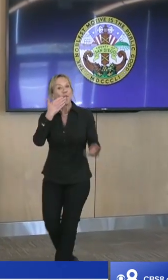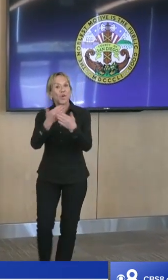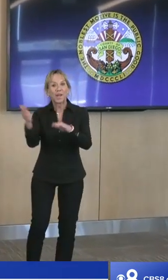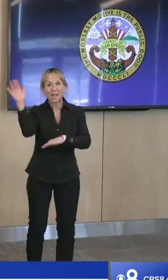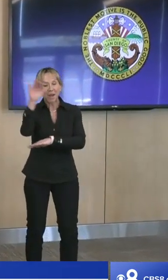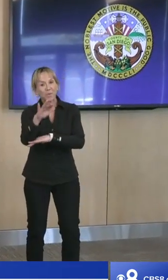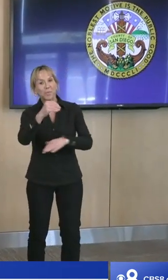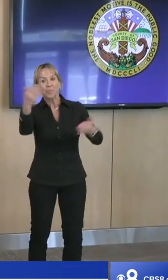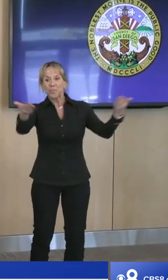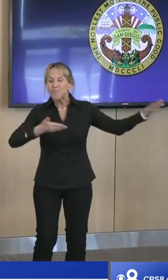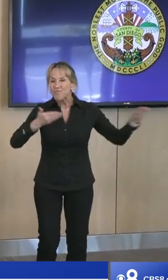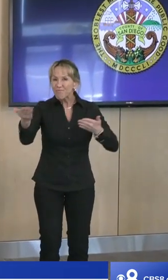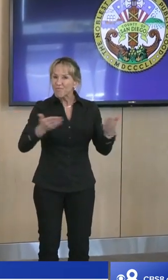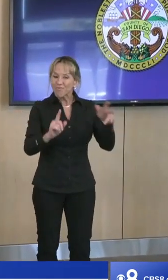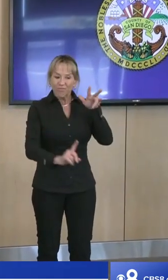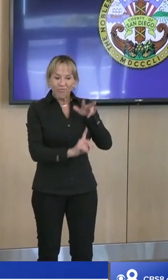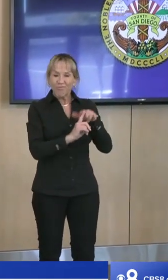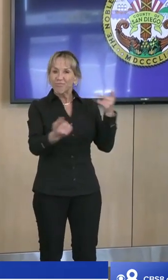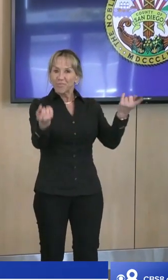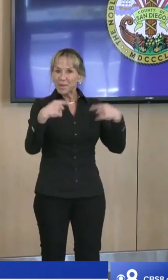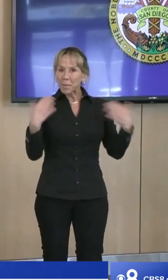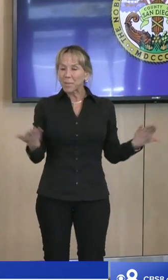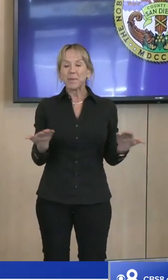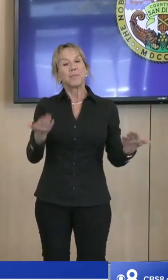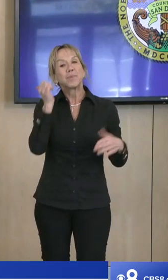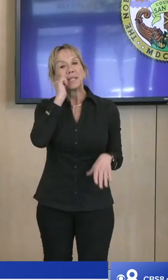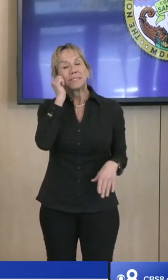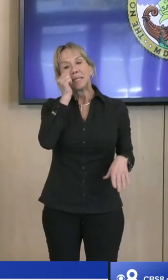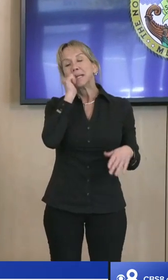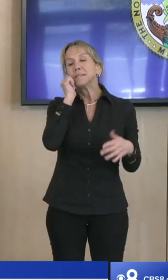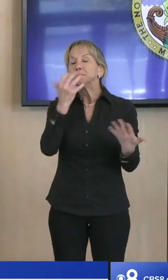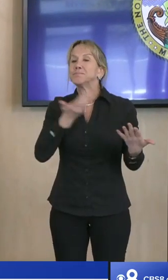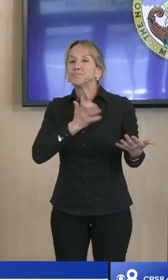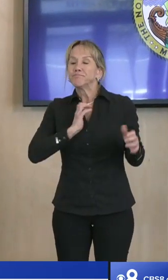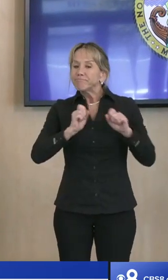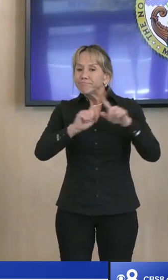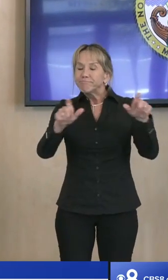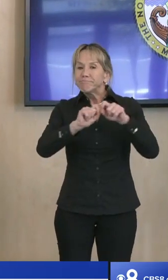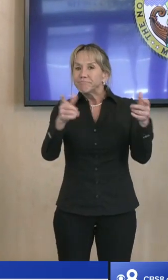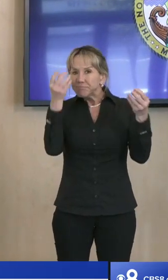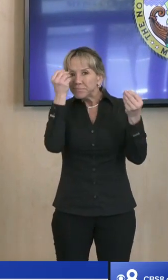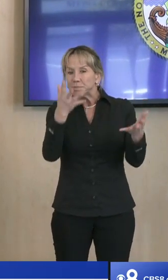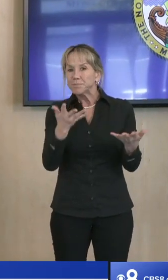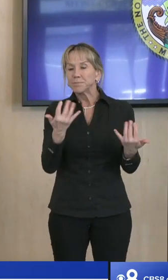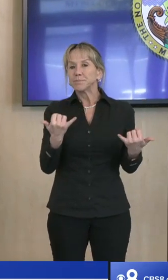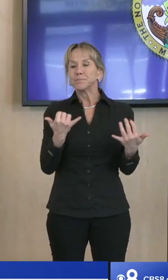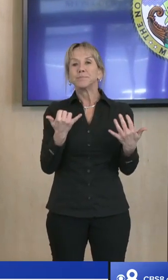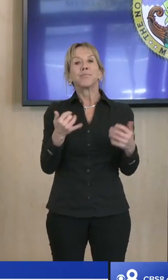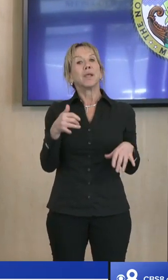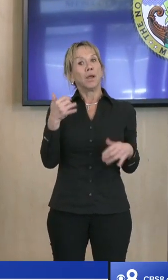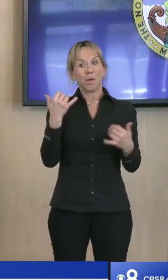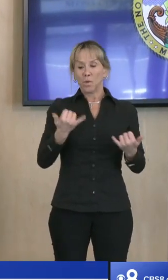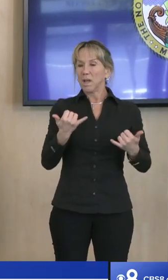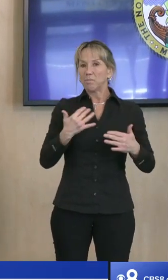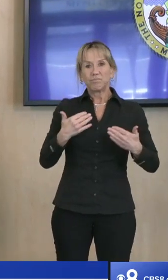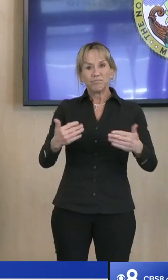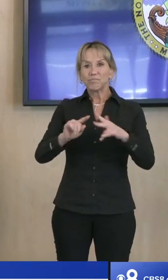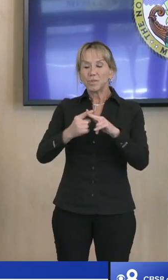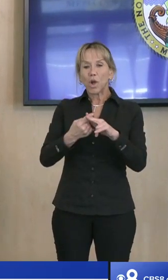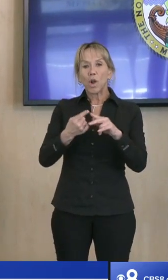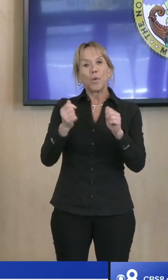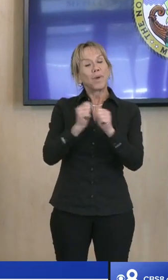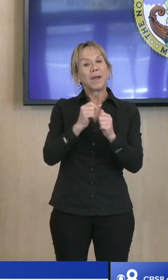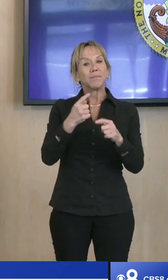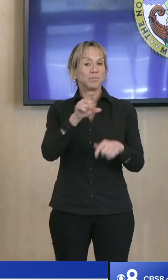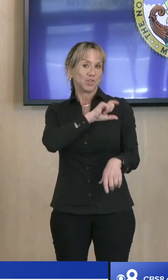Good afternoon and welcome to our daily media briefing. Today we're going to get right into the speakers. We're going to be hearing first from Sheriff Gore,